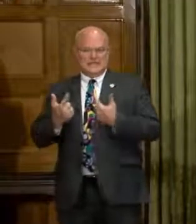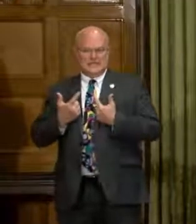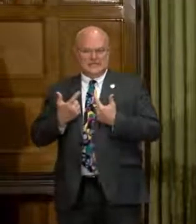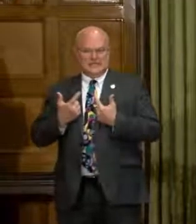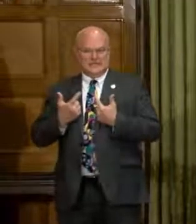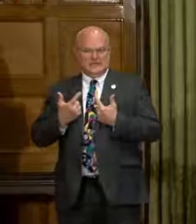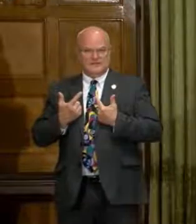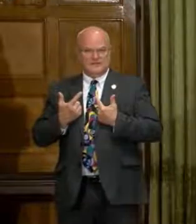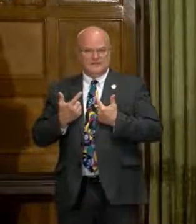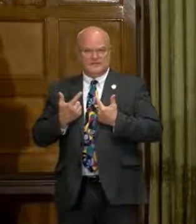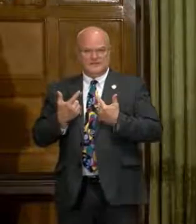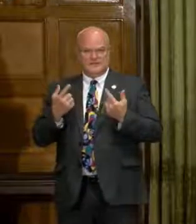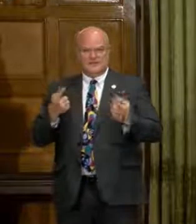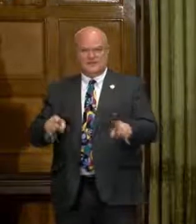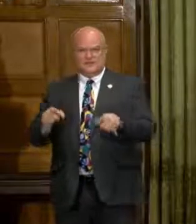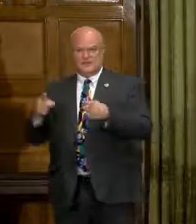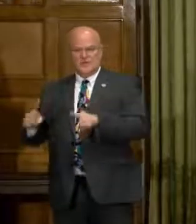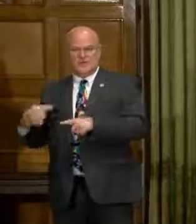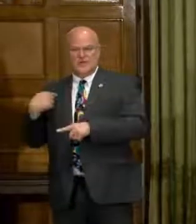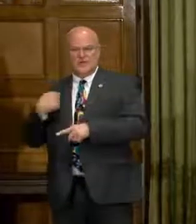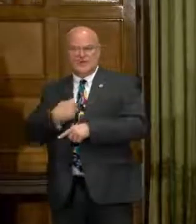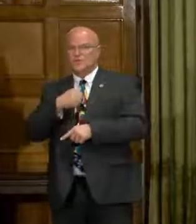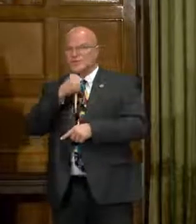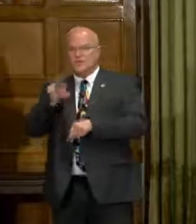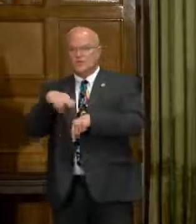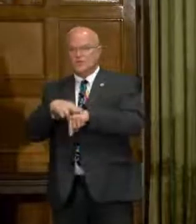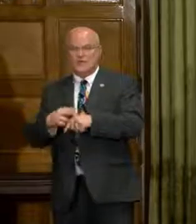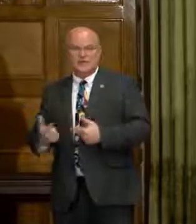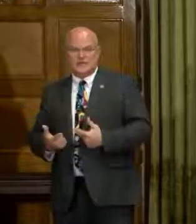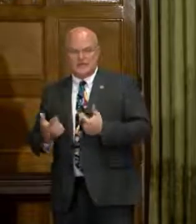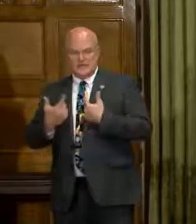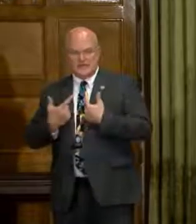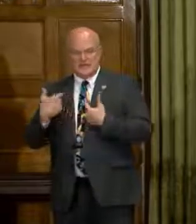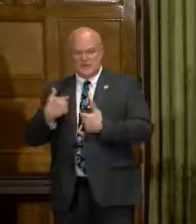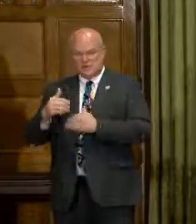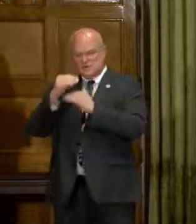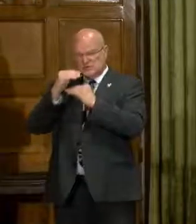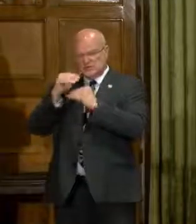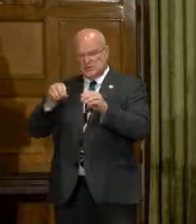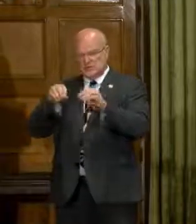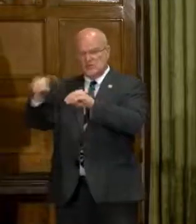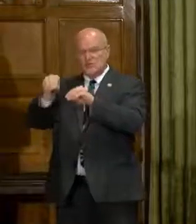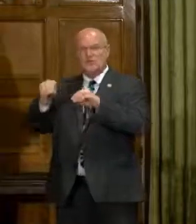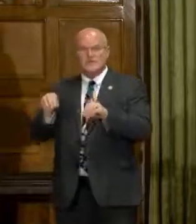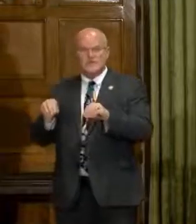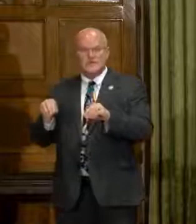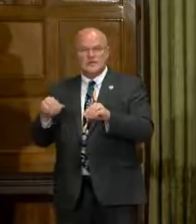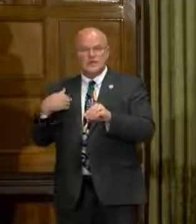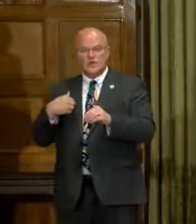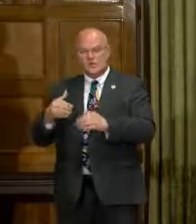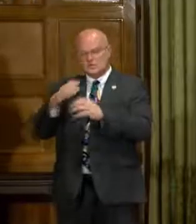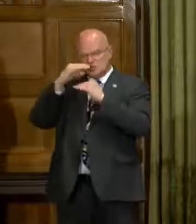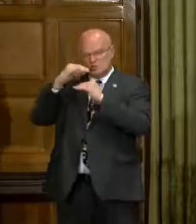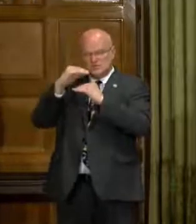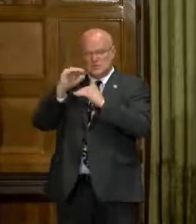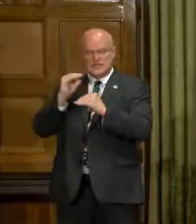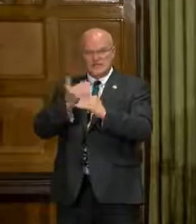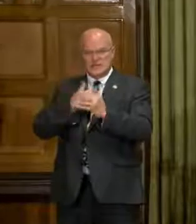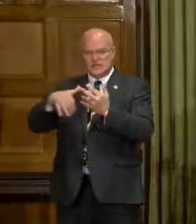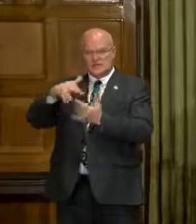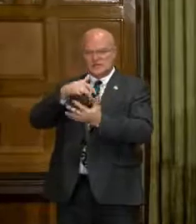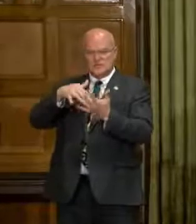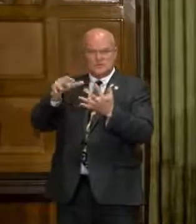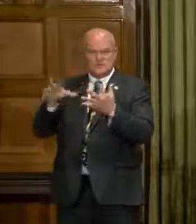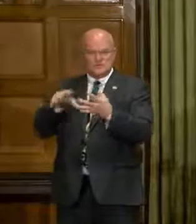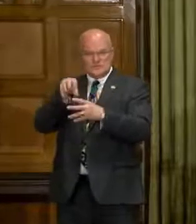in circumstances that we don't normally live, that we restrict our movement, we restrict our